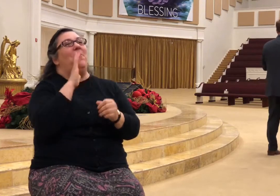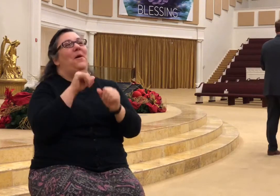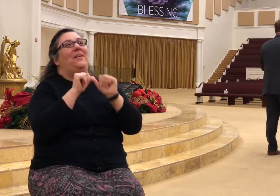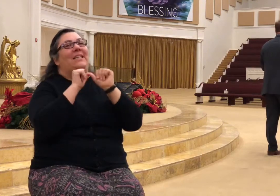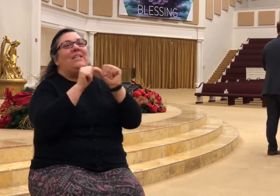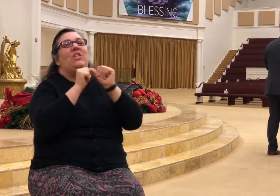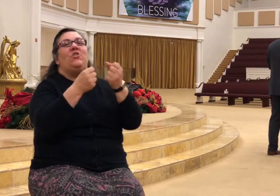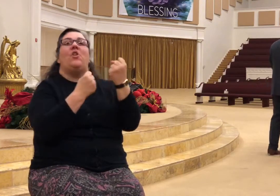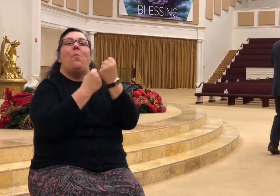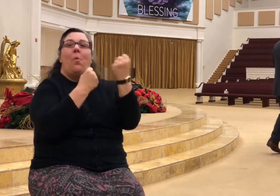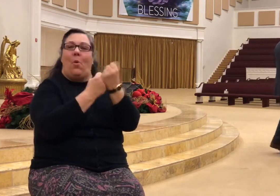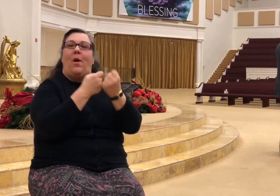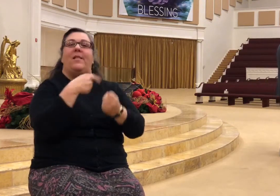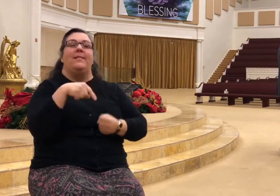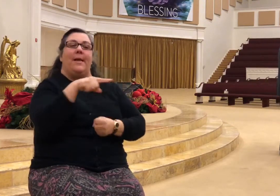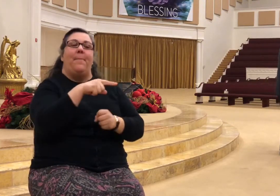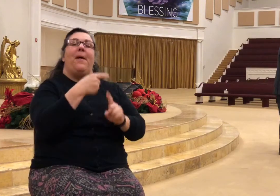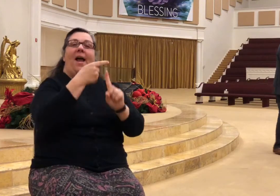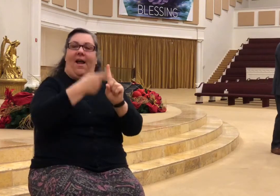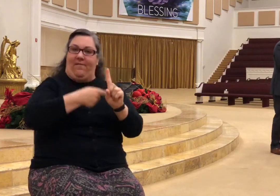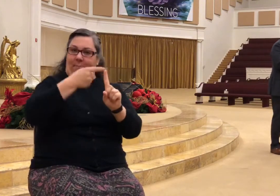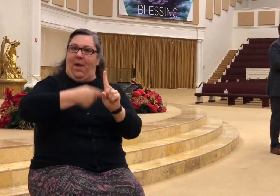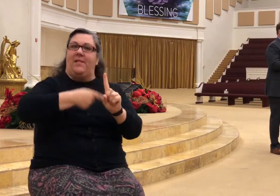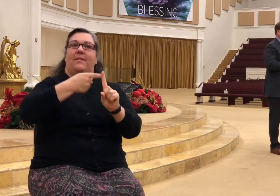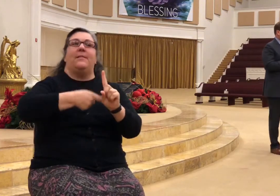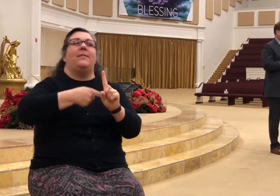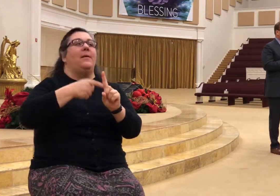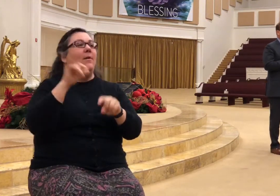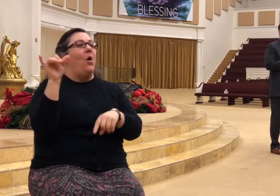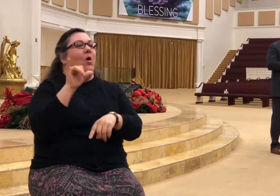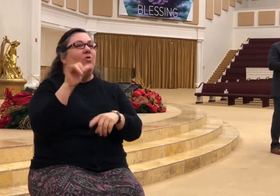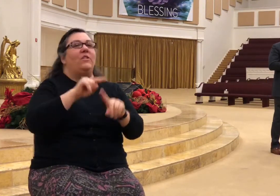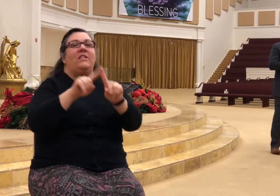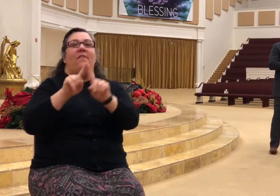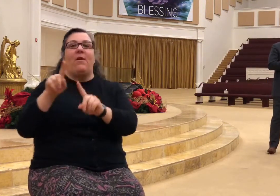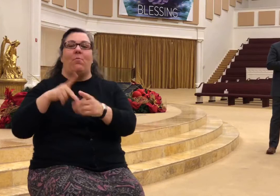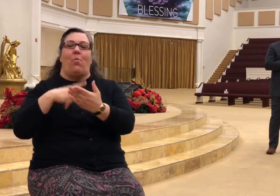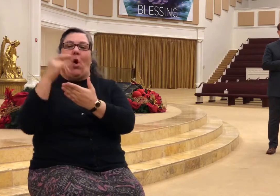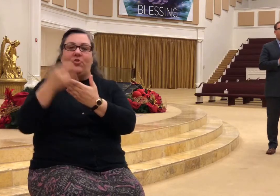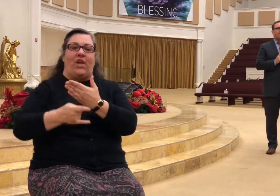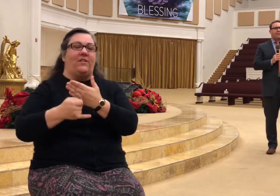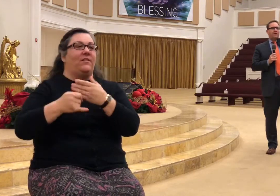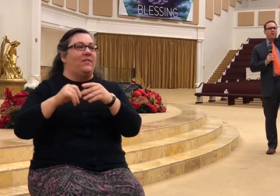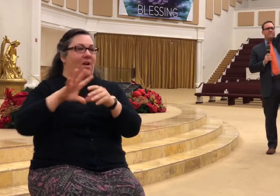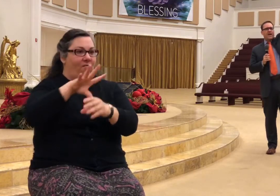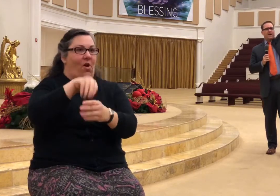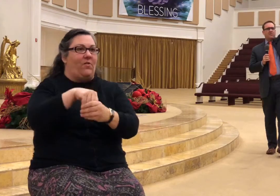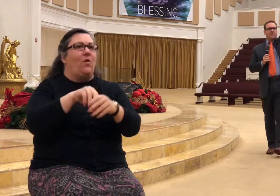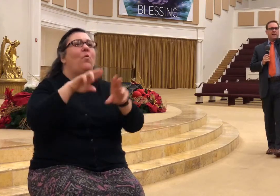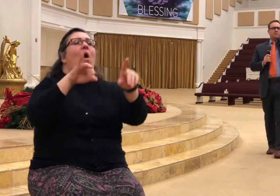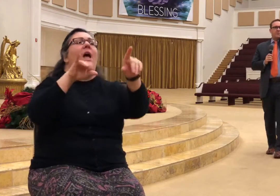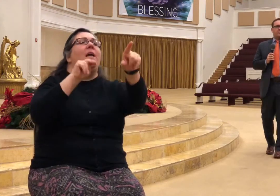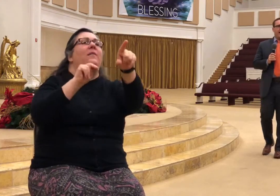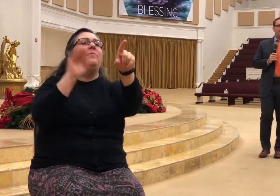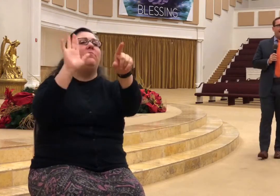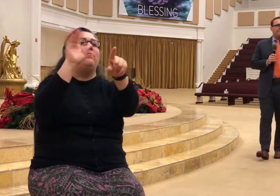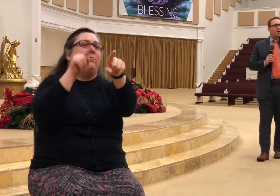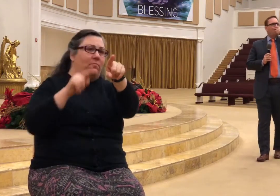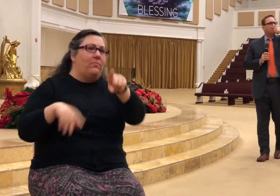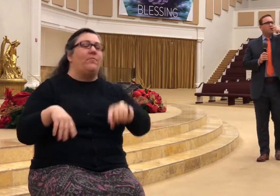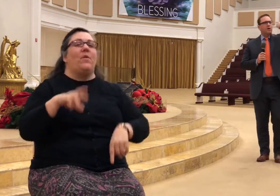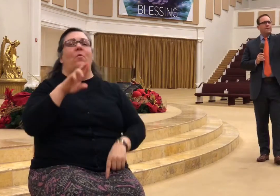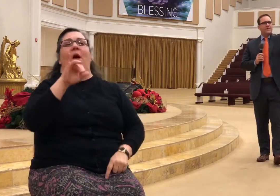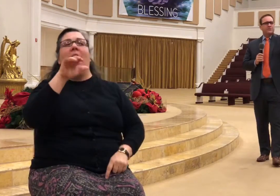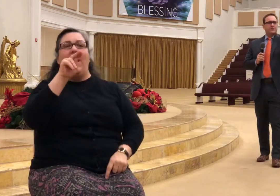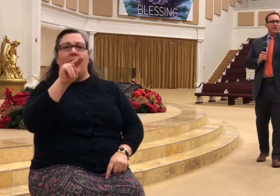we're going to continue to support them on a monthly basis, as well as the projects that are doing. Brother Ryan Babineau, wave your hand over there. Brother Ryan